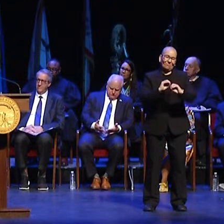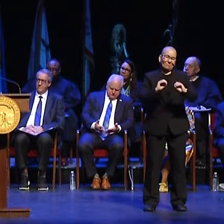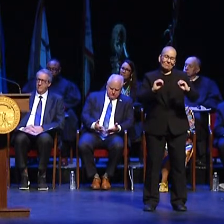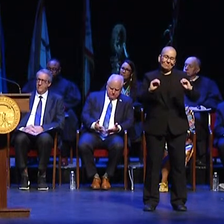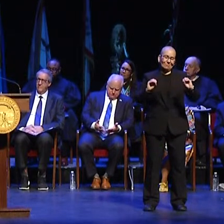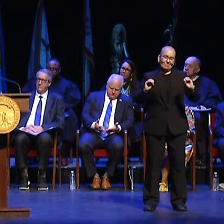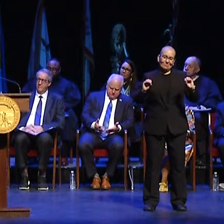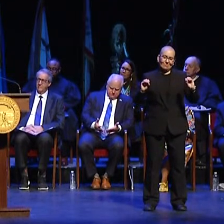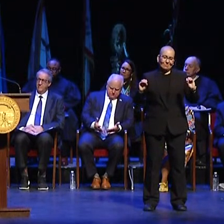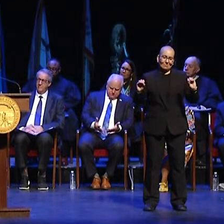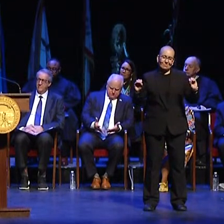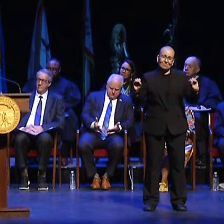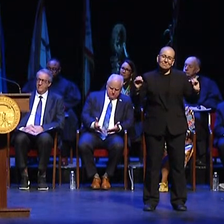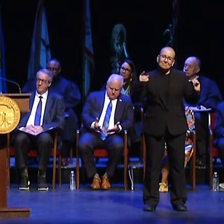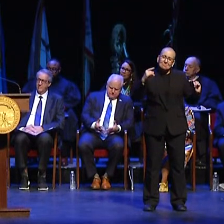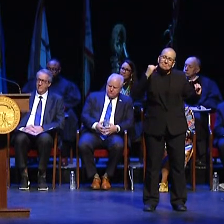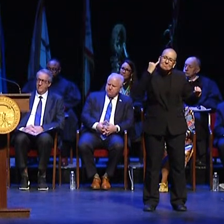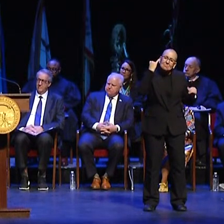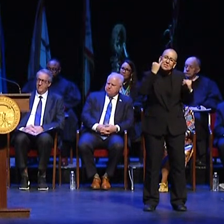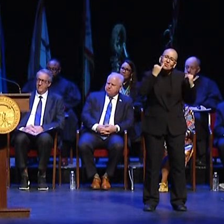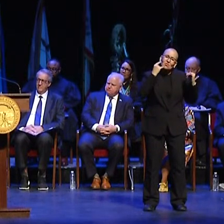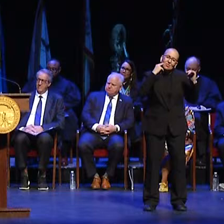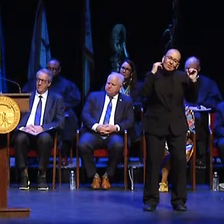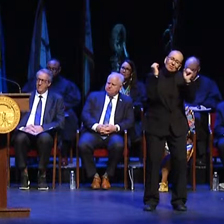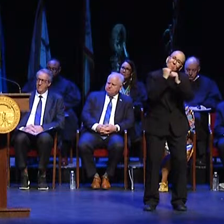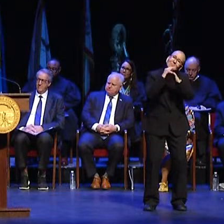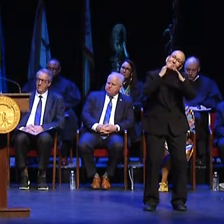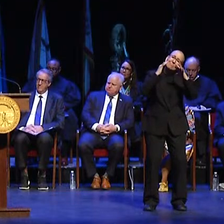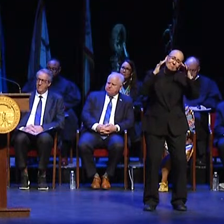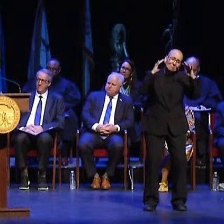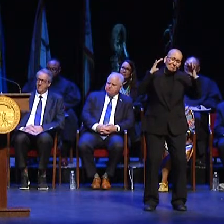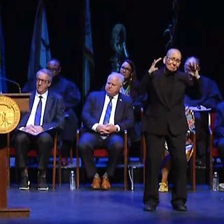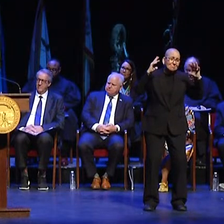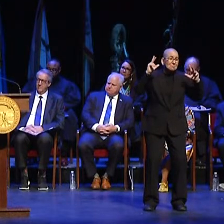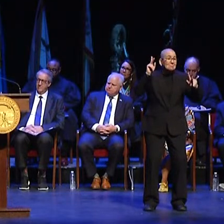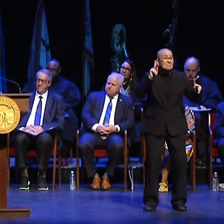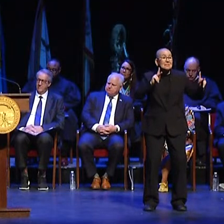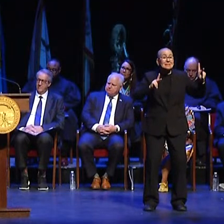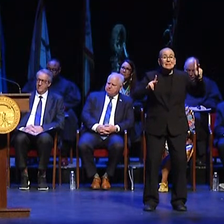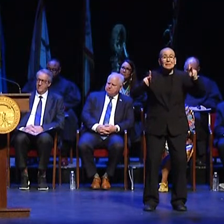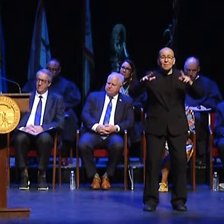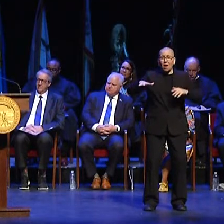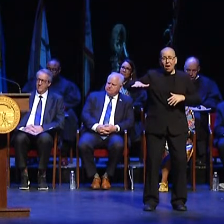Imagine all the people